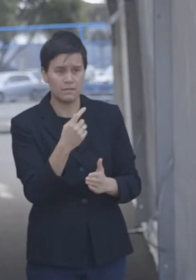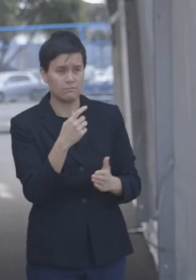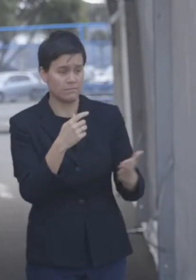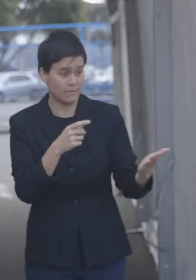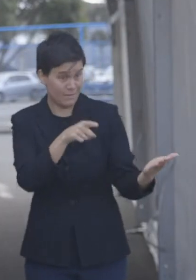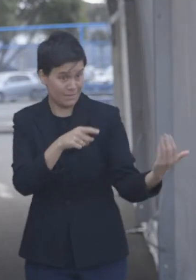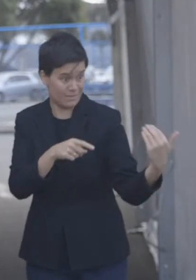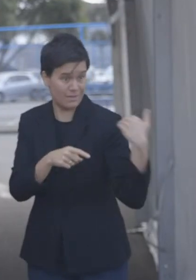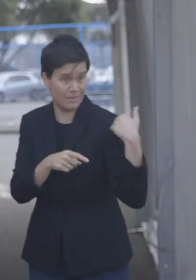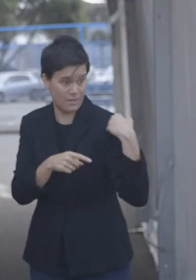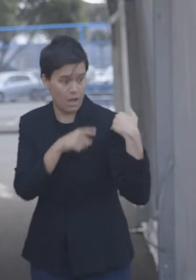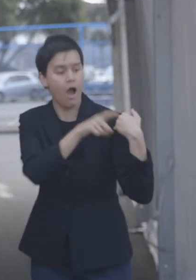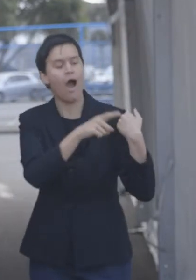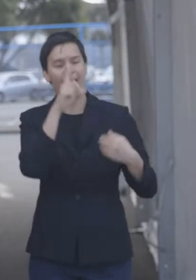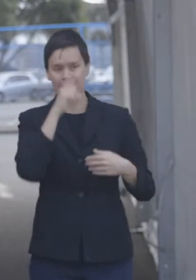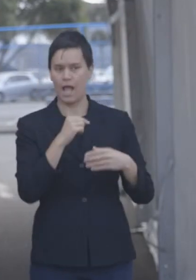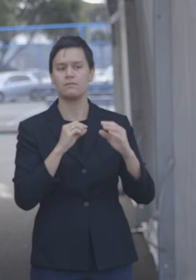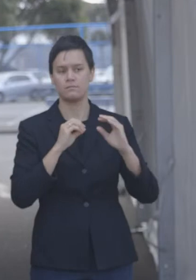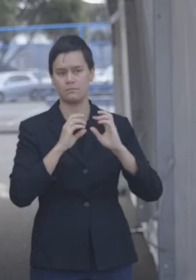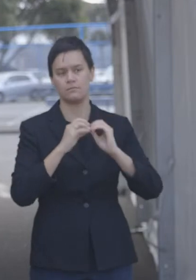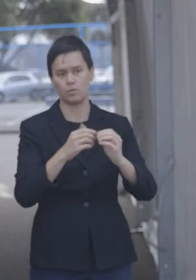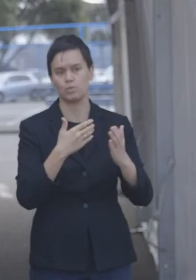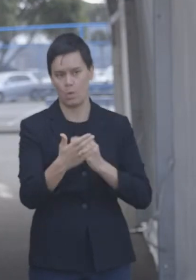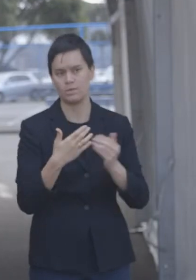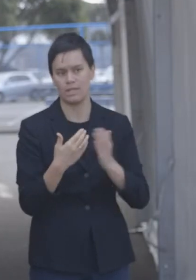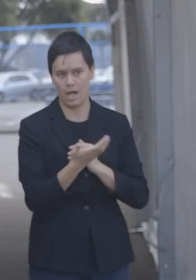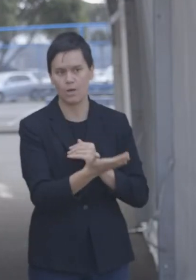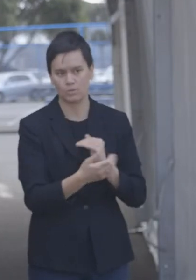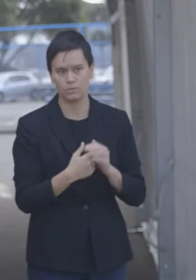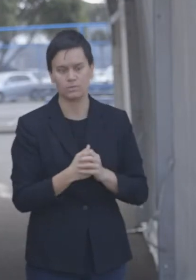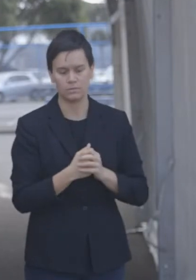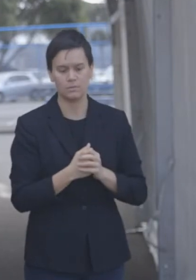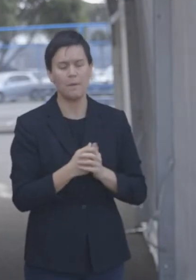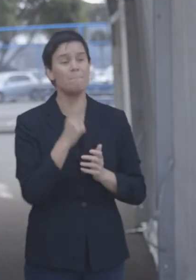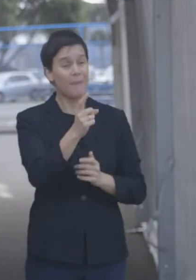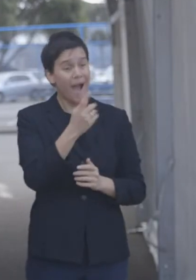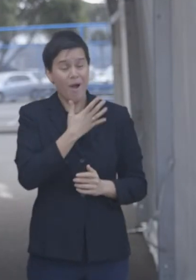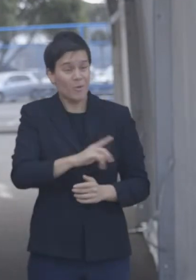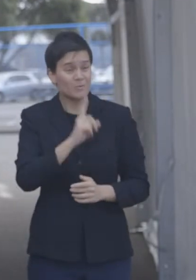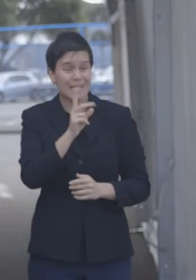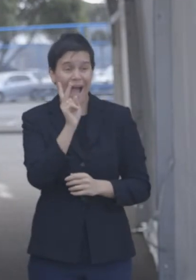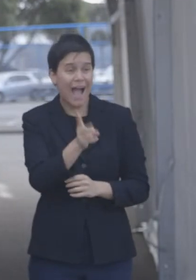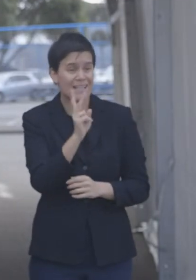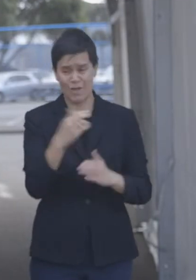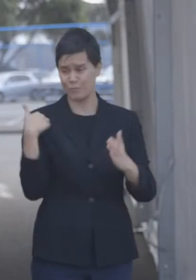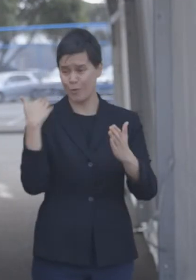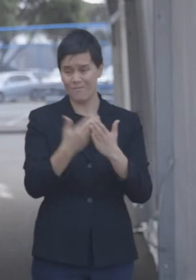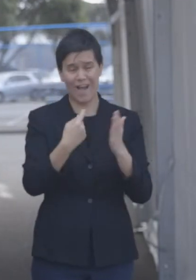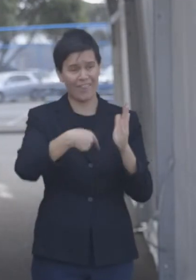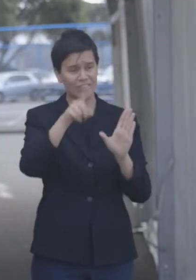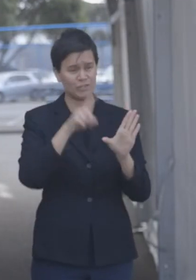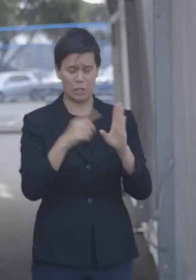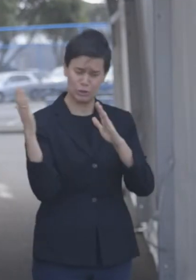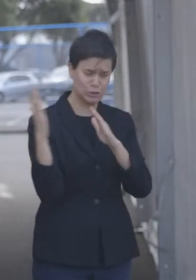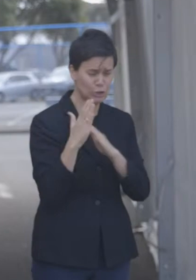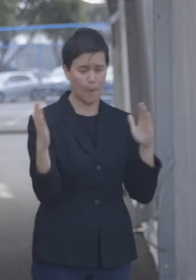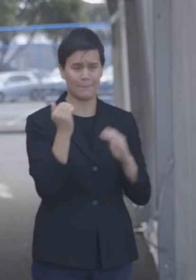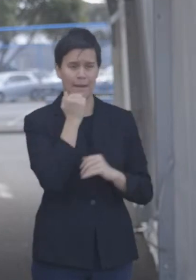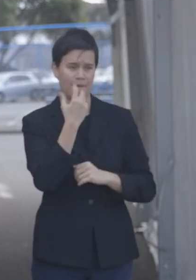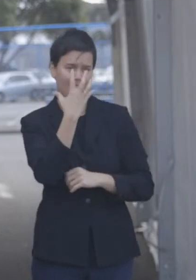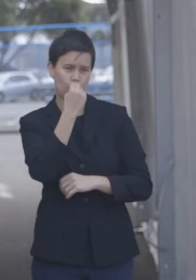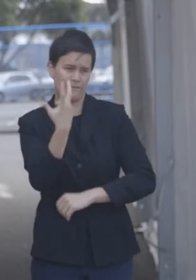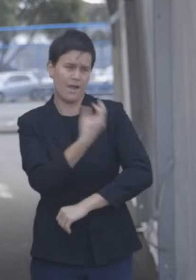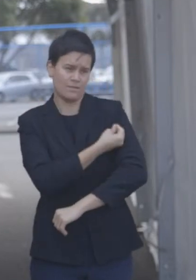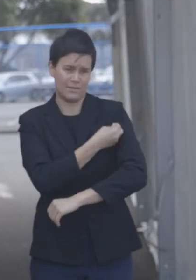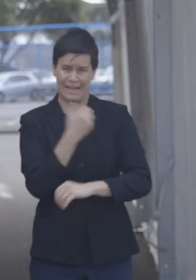were and do everything we could to address it. But again, I just want to come back. We have vaccinated more people than we ever have. We still have vaccine available, and I think that